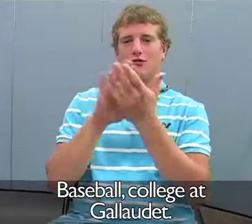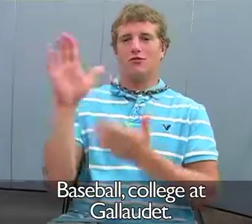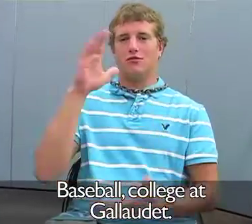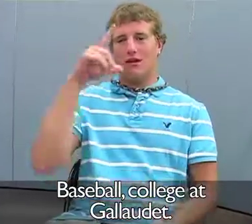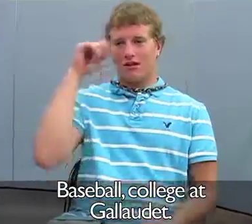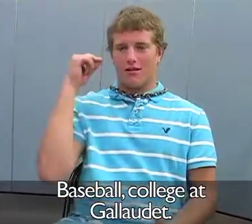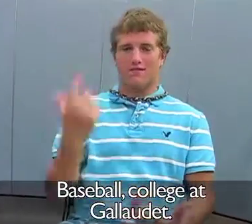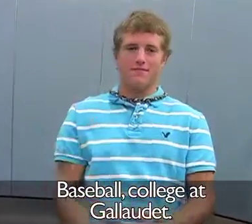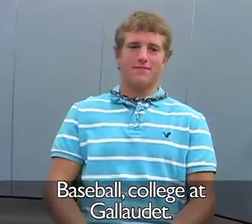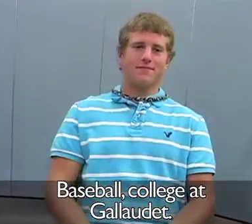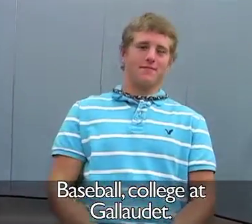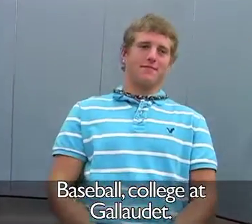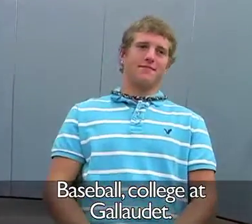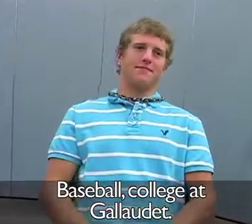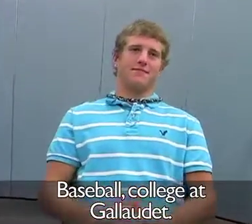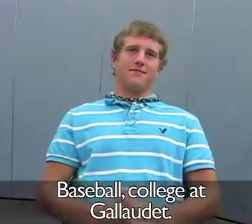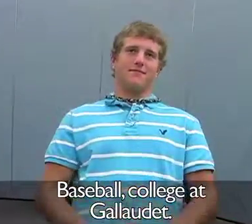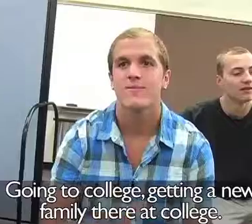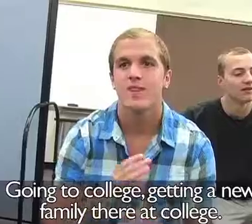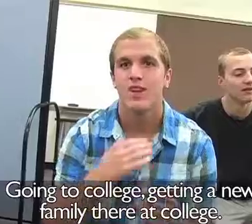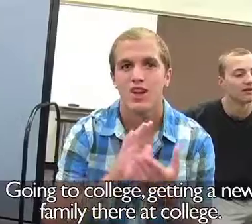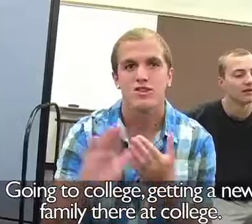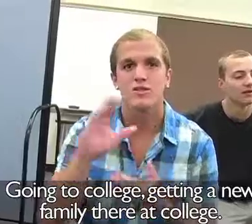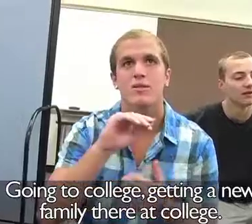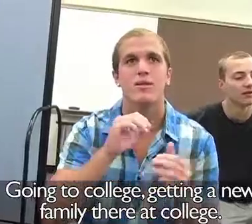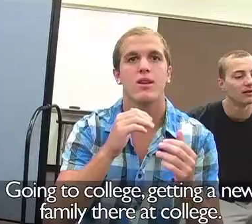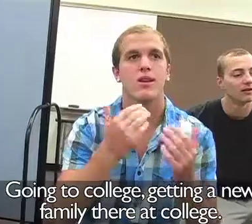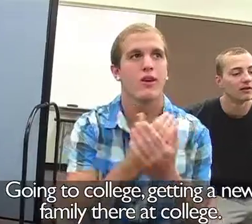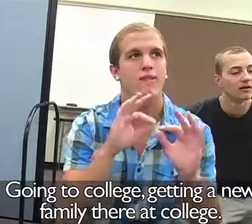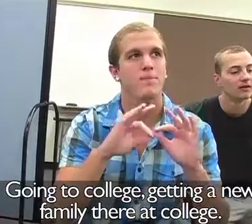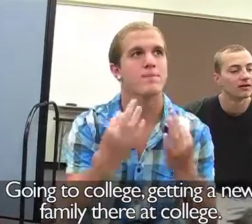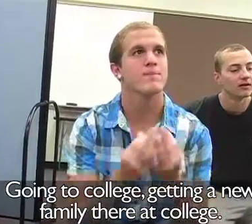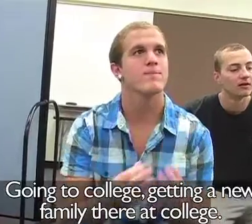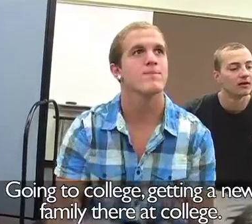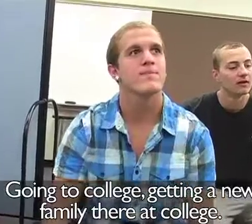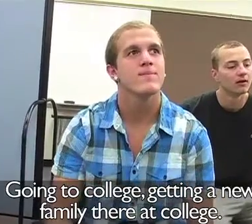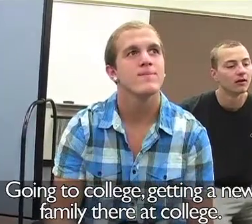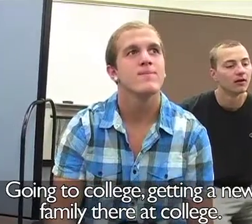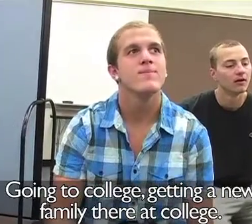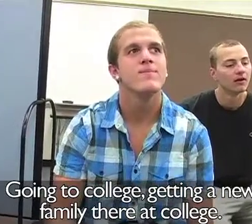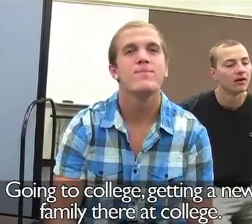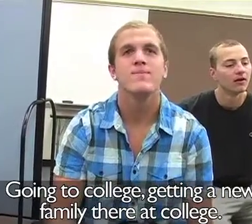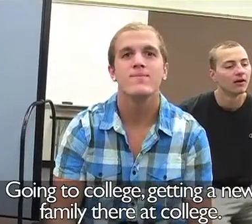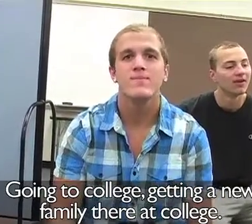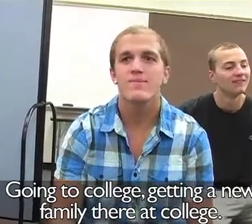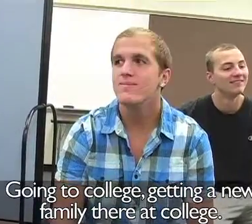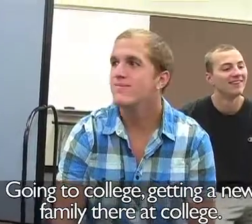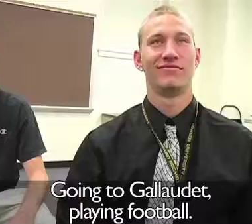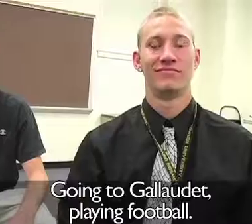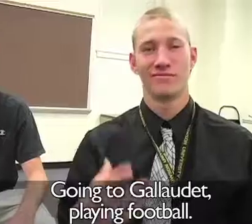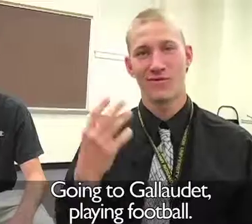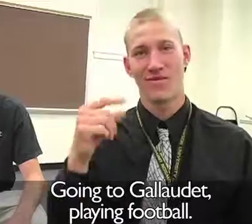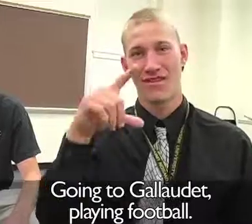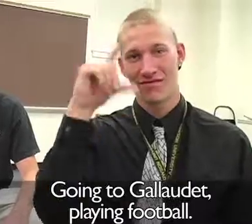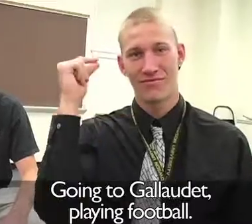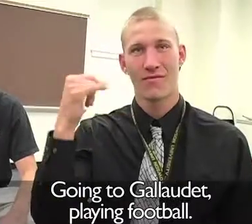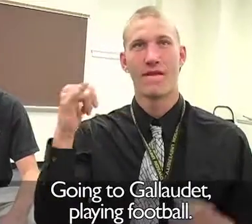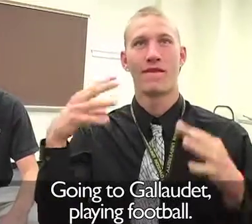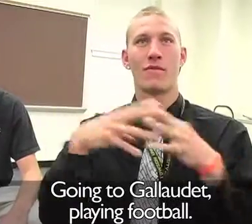Baseball college at Gallaudet. Going to college, getting a new family there at college. Going to